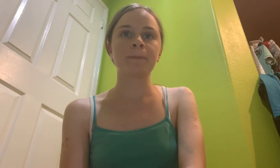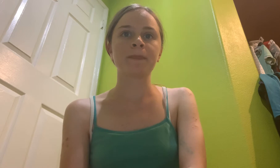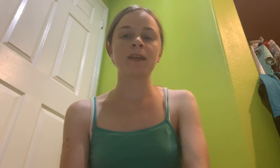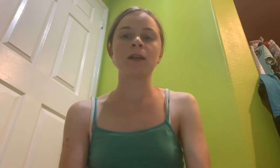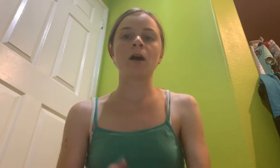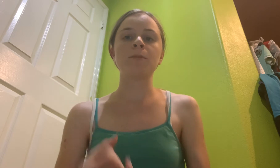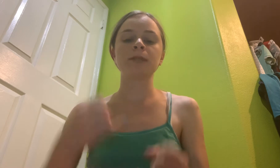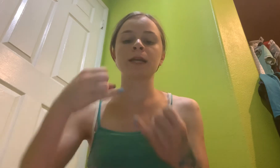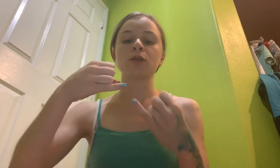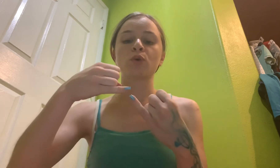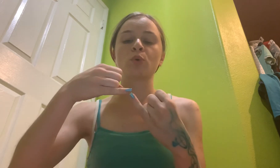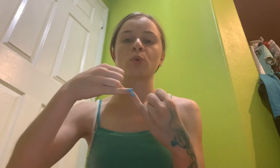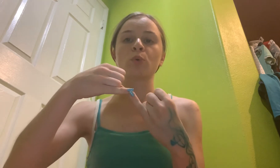Thin object.